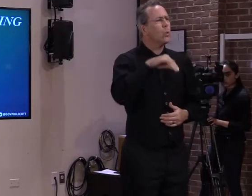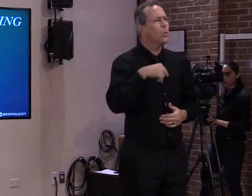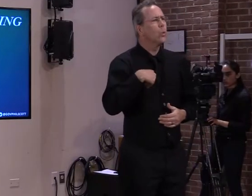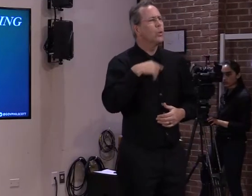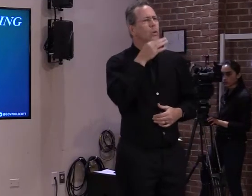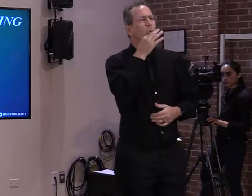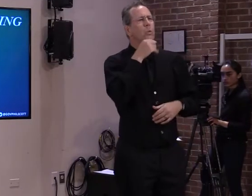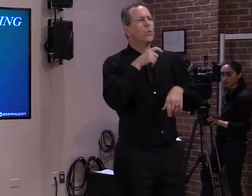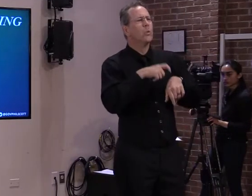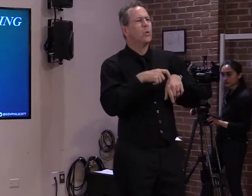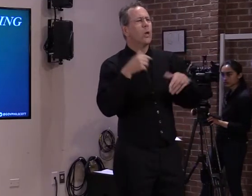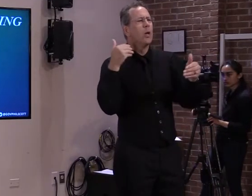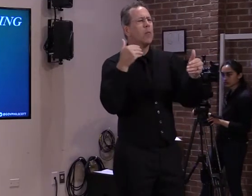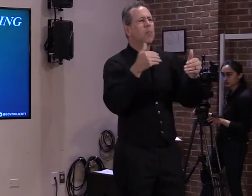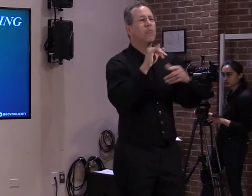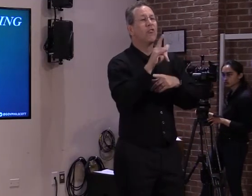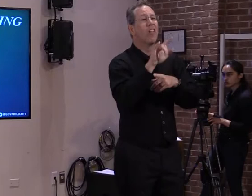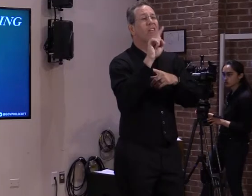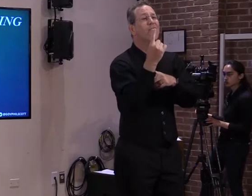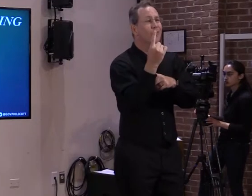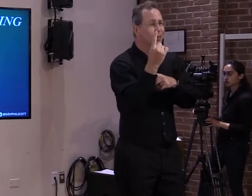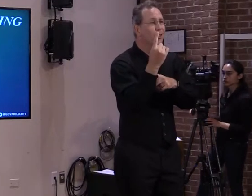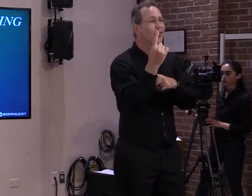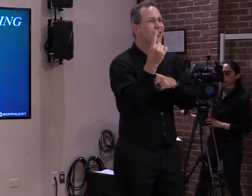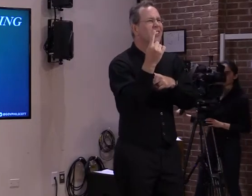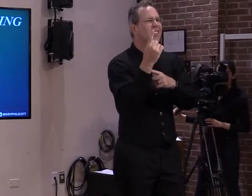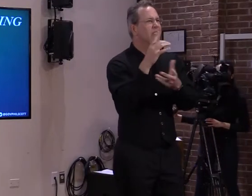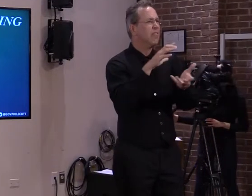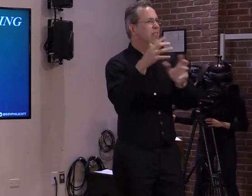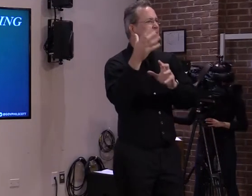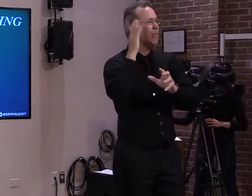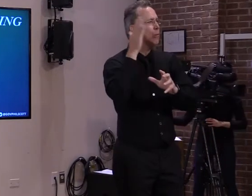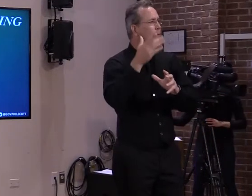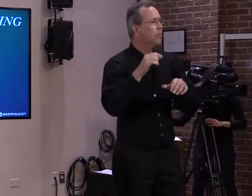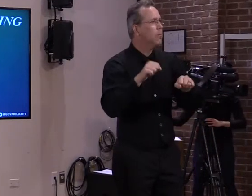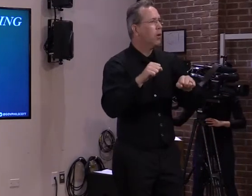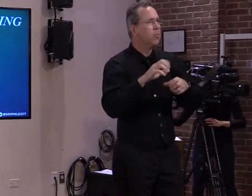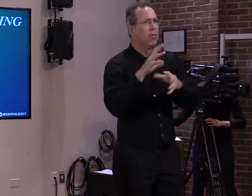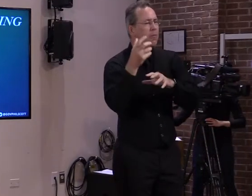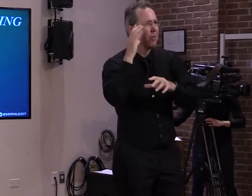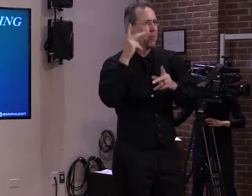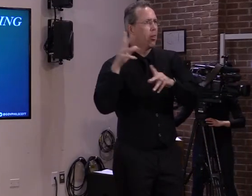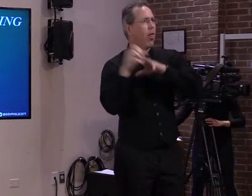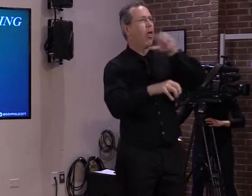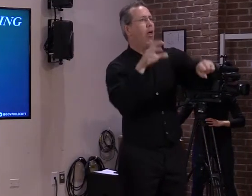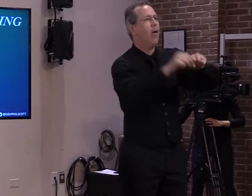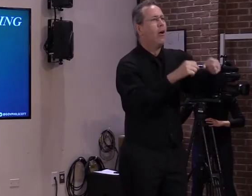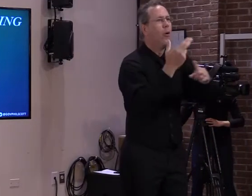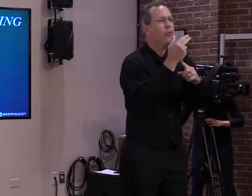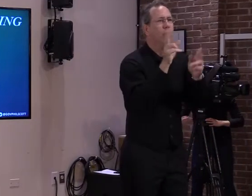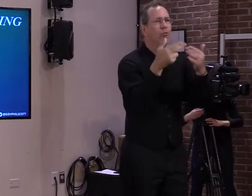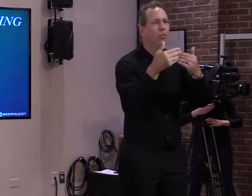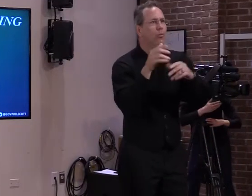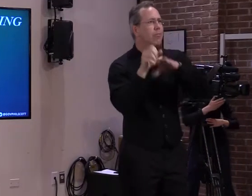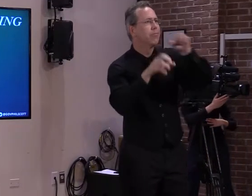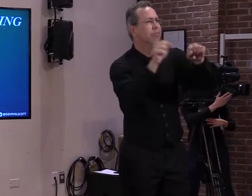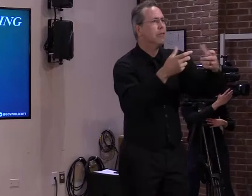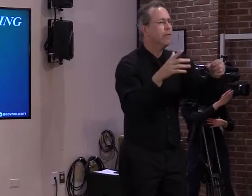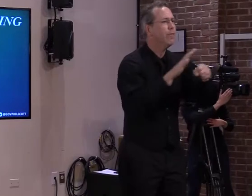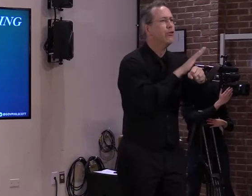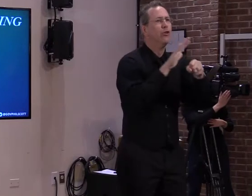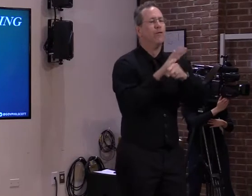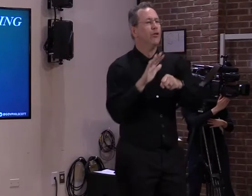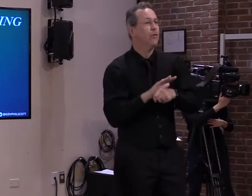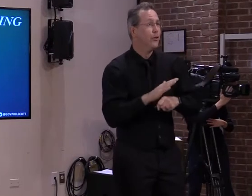on July 1st, as several motels have indicated they are now turning away travelers and tourism and